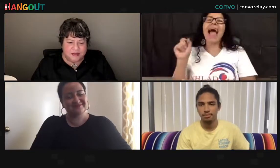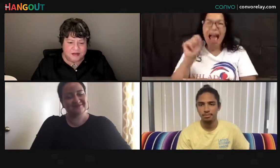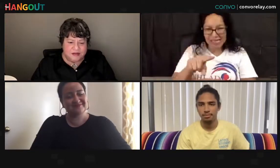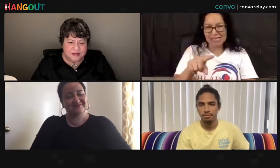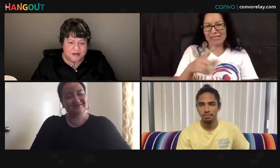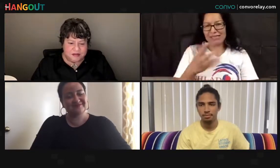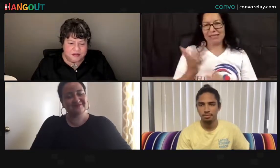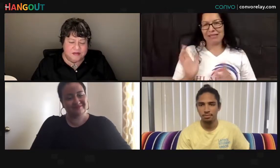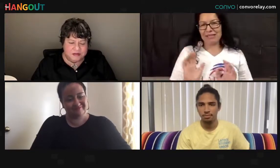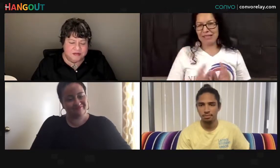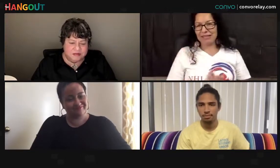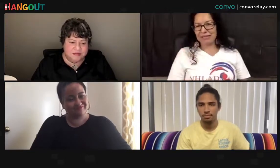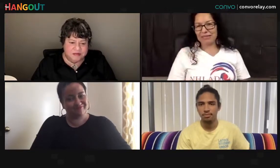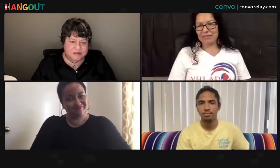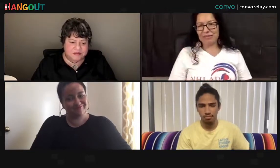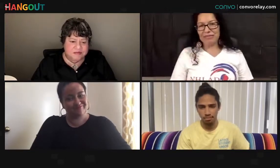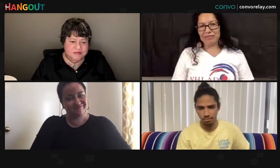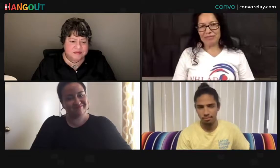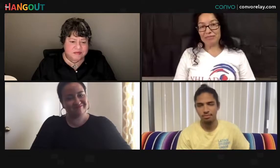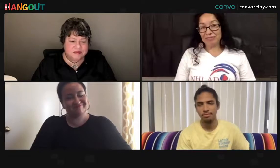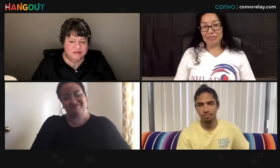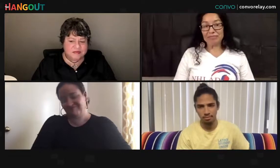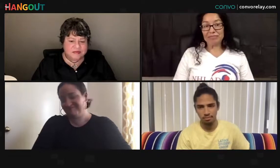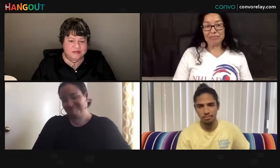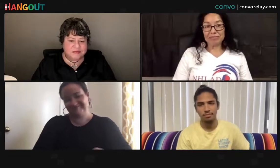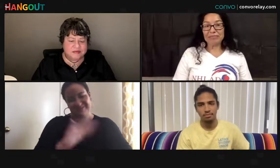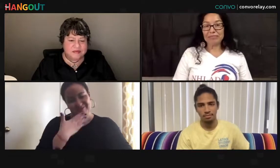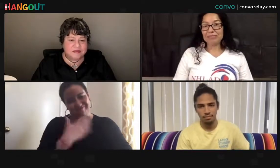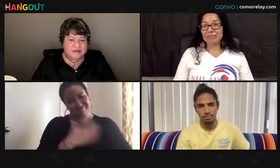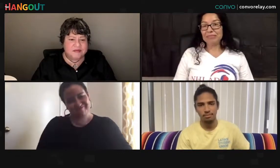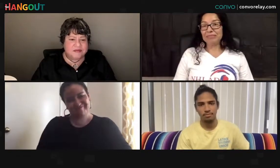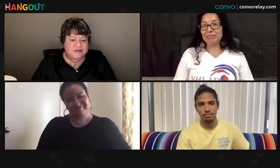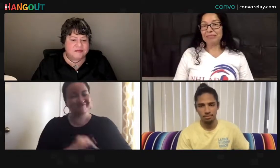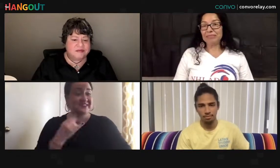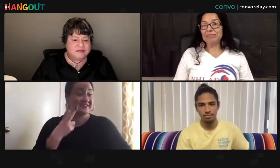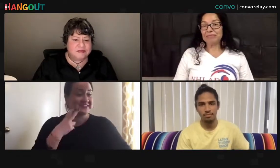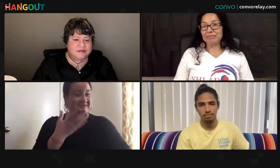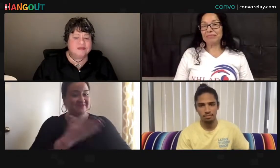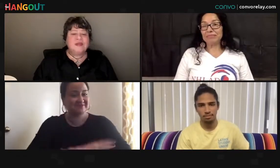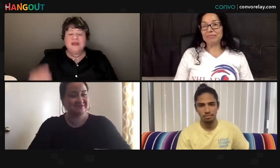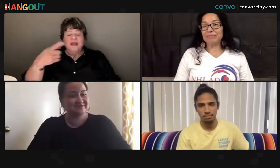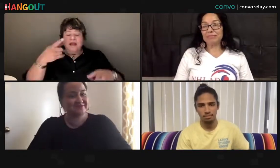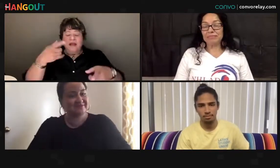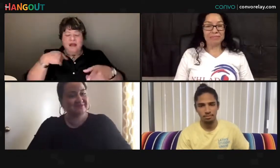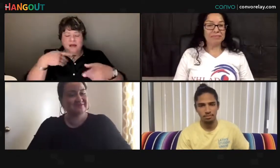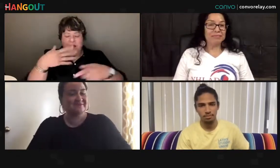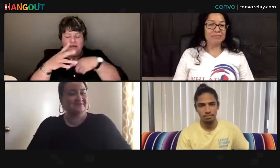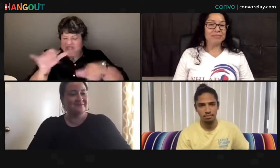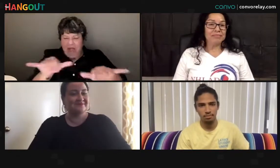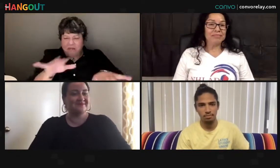for Latina. It's always safe to ask. Thank you. Thank you. And Ivy,